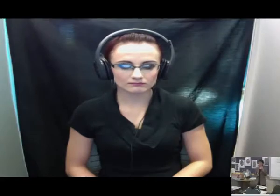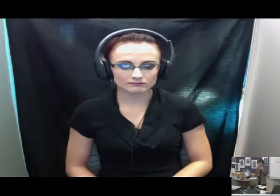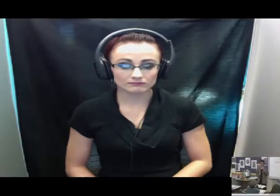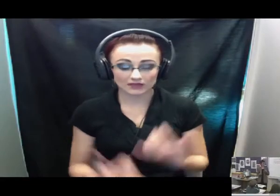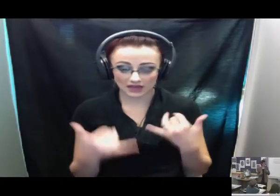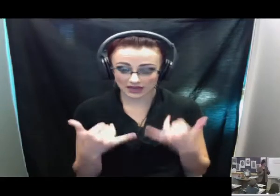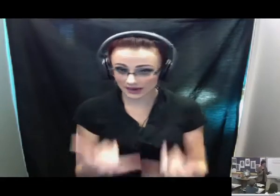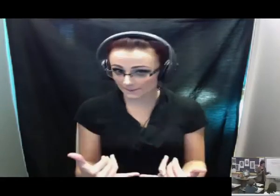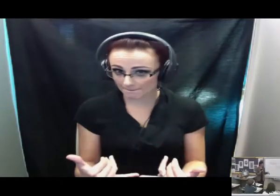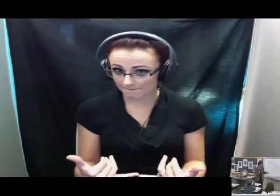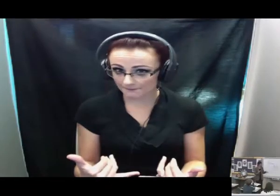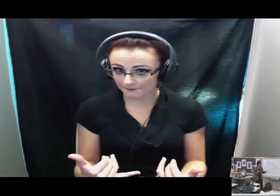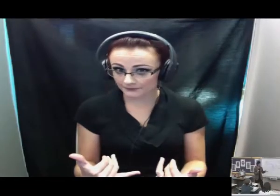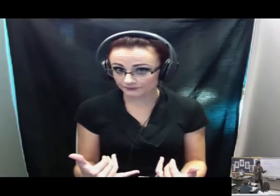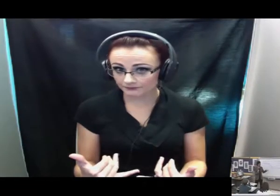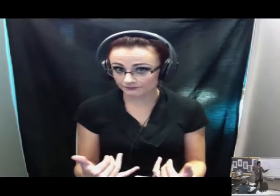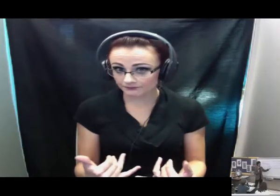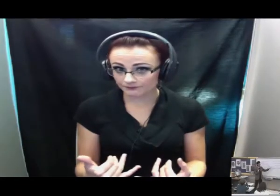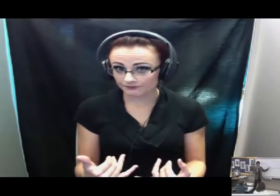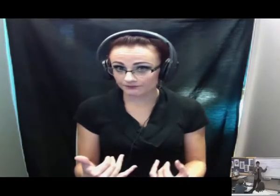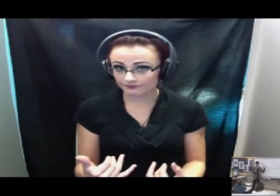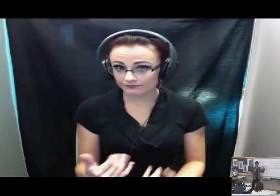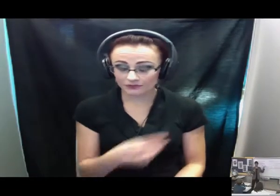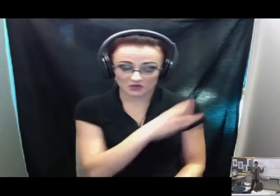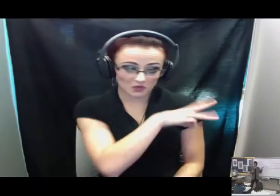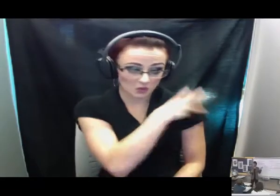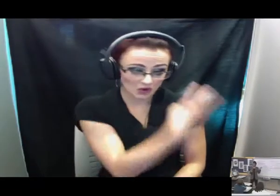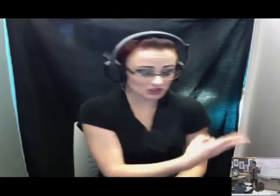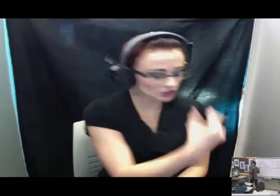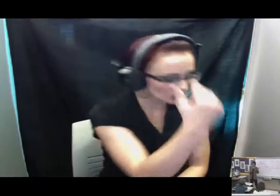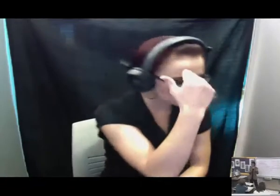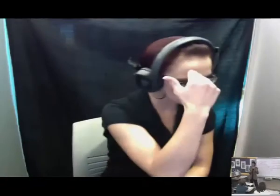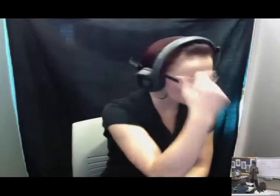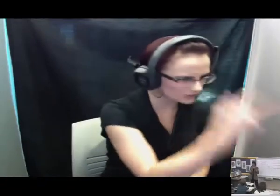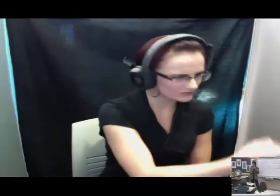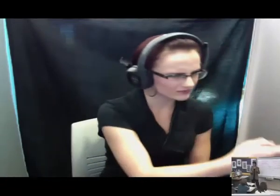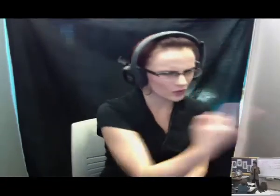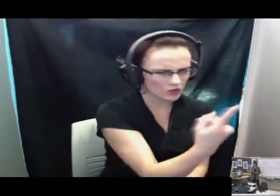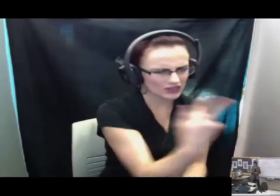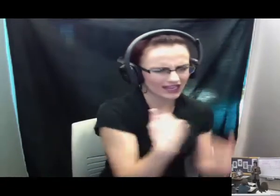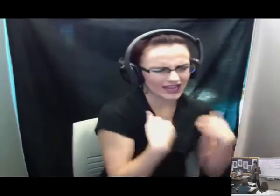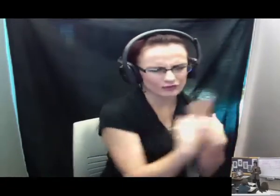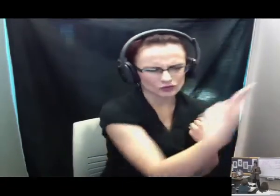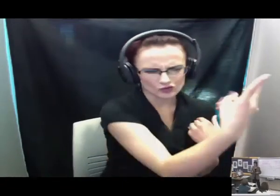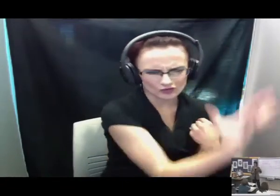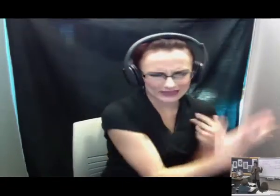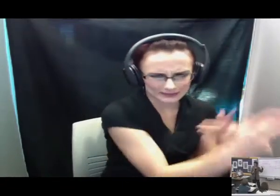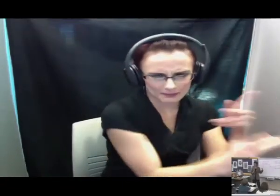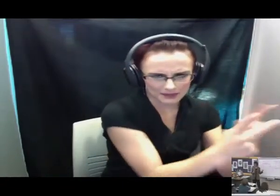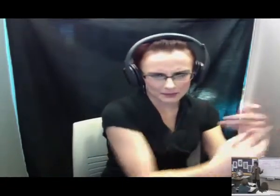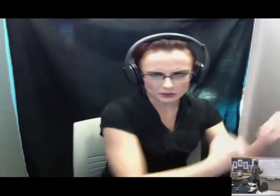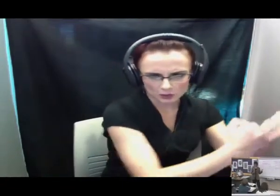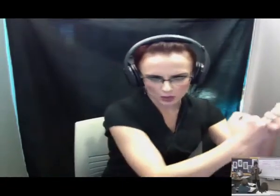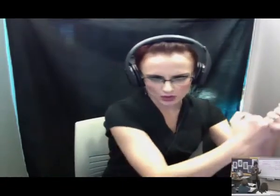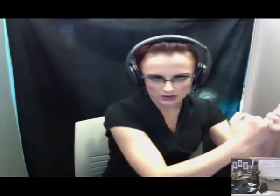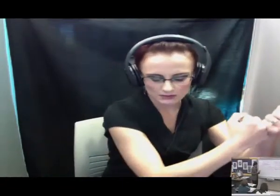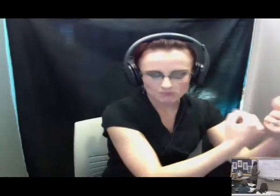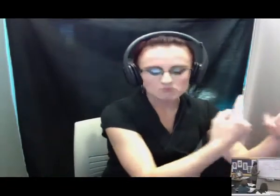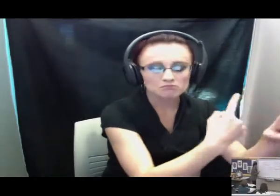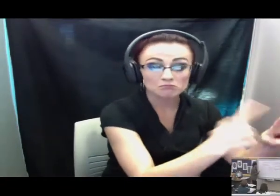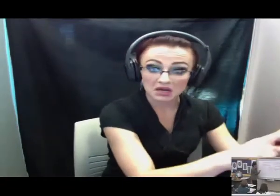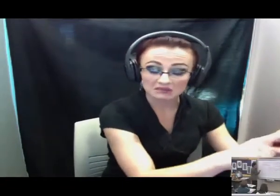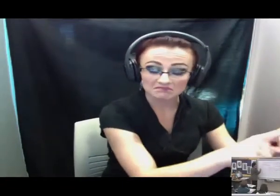Now, even though Washington knew he only had 2/5 of the people behind him, he goes back to